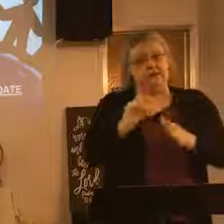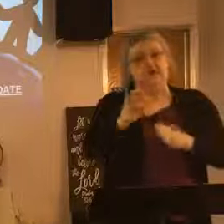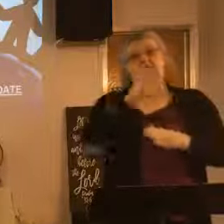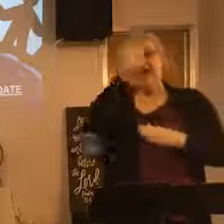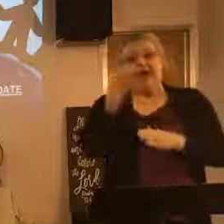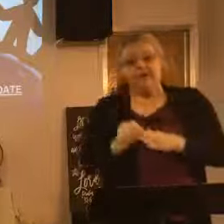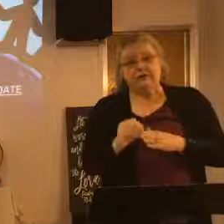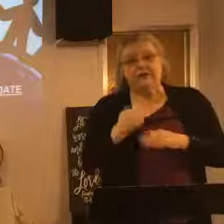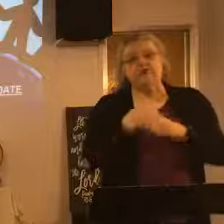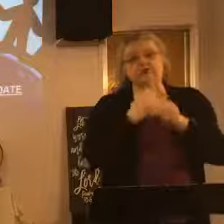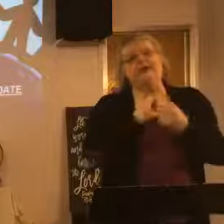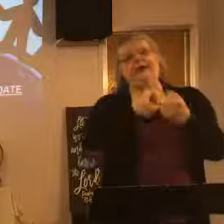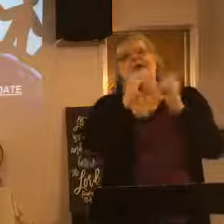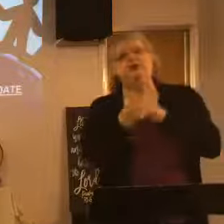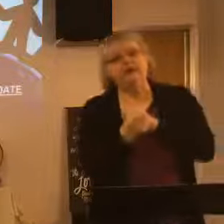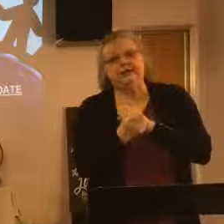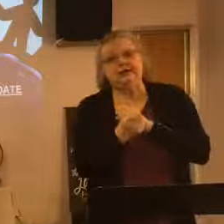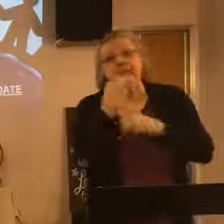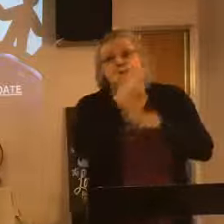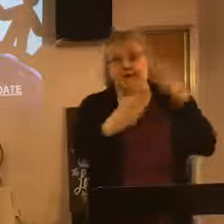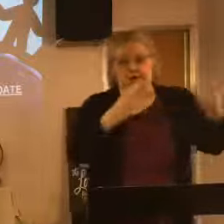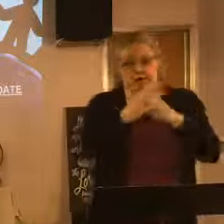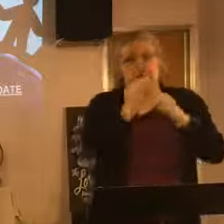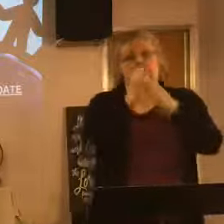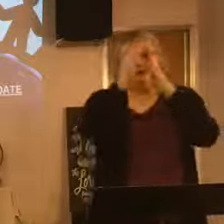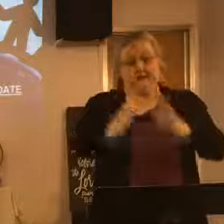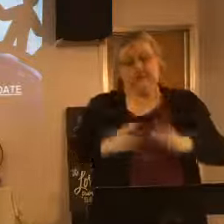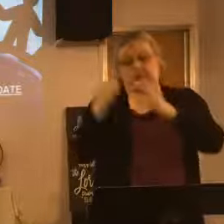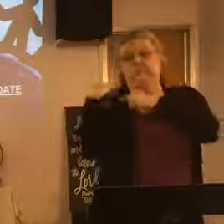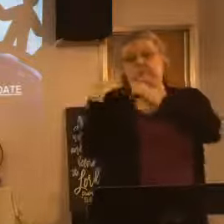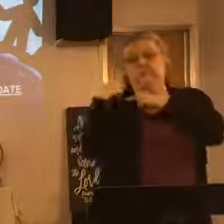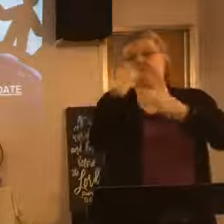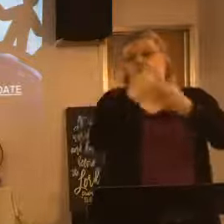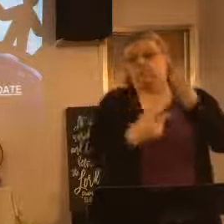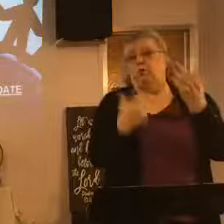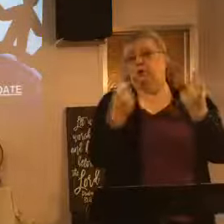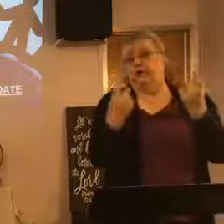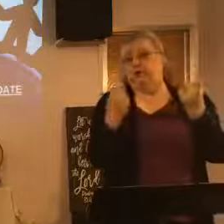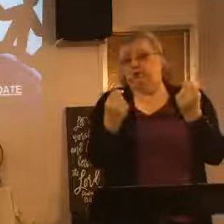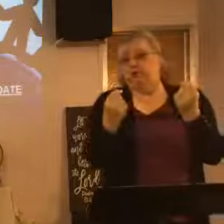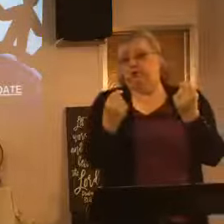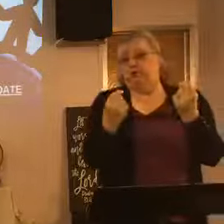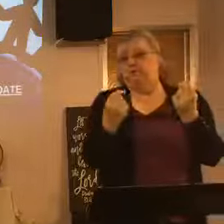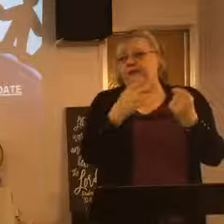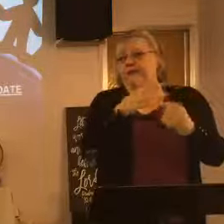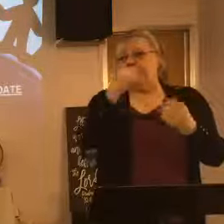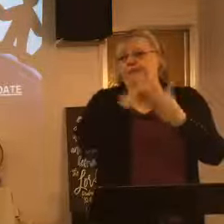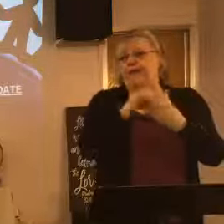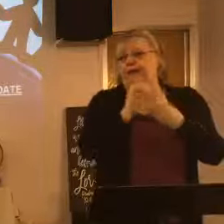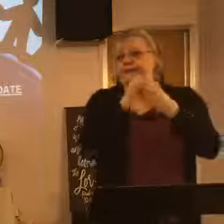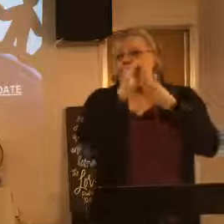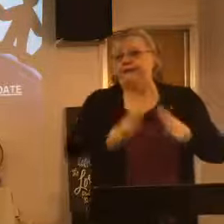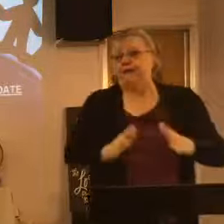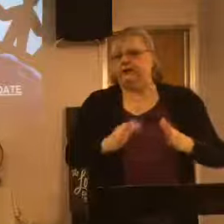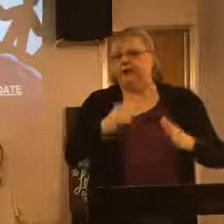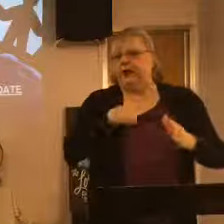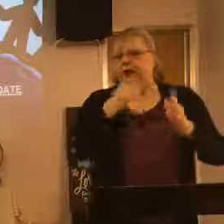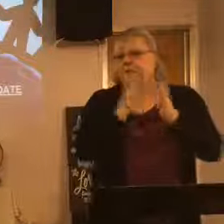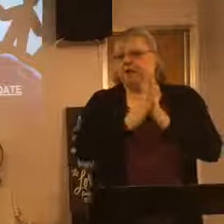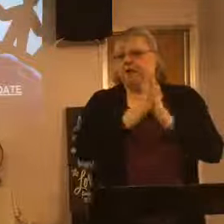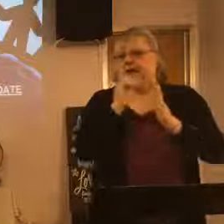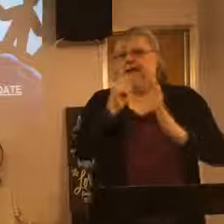change, because world leaders are responsible for what they do. And as he used that Prime Minister, may he use each of